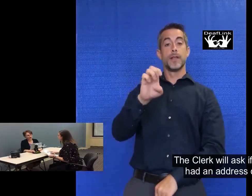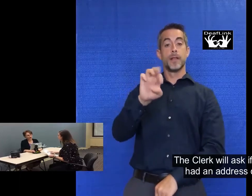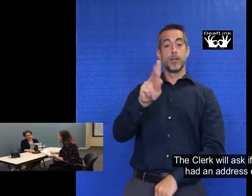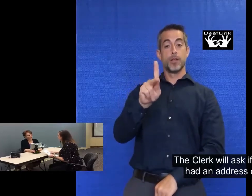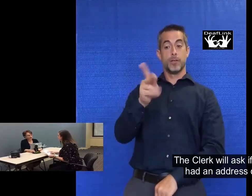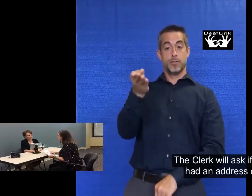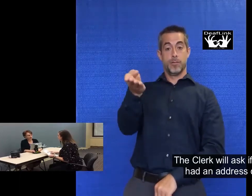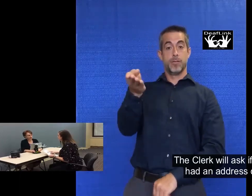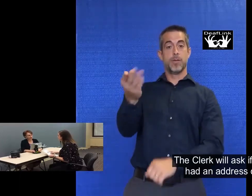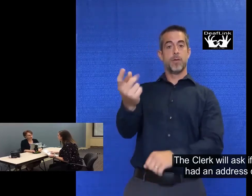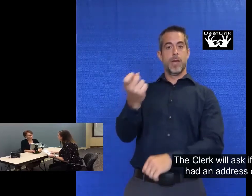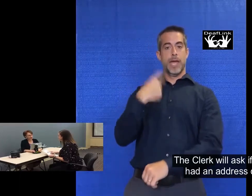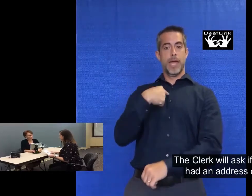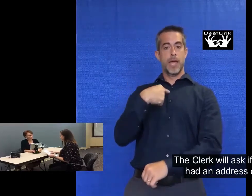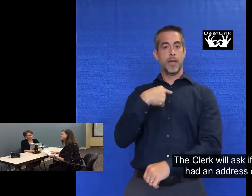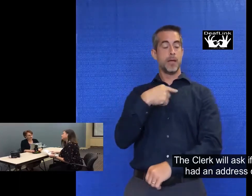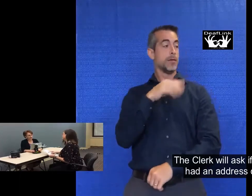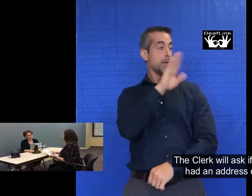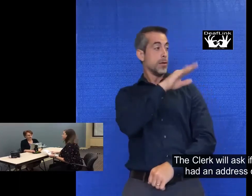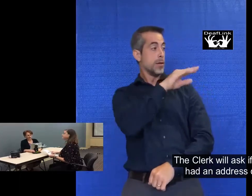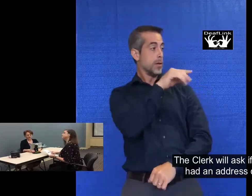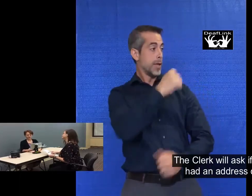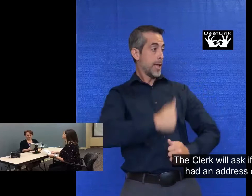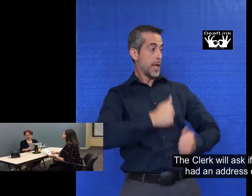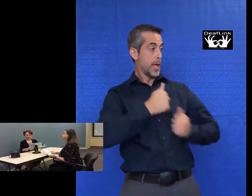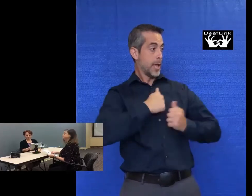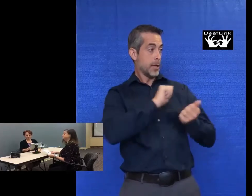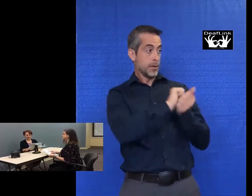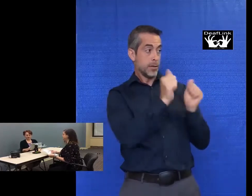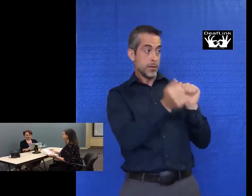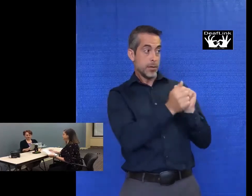The clerk will ask if you had an address change.